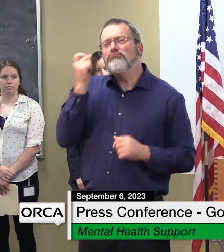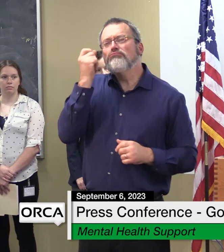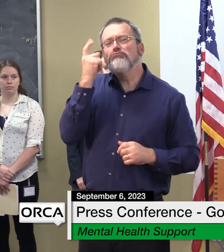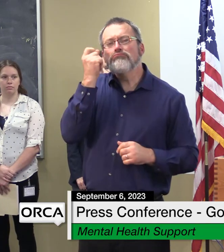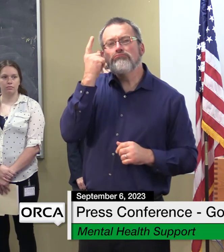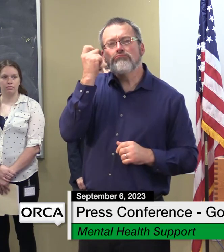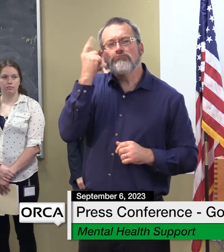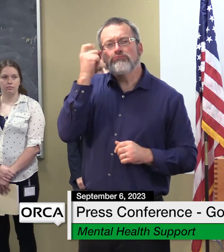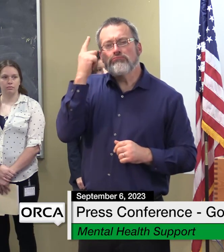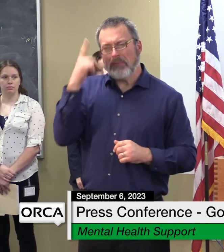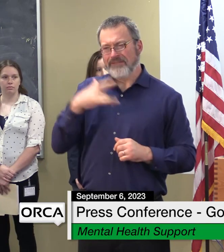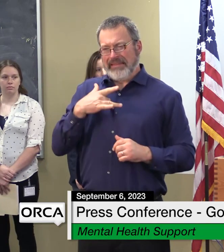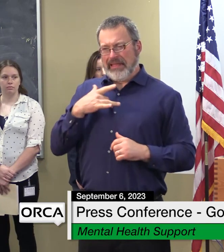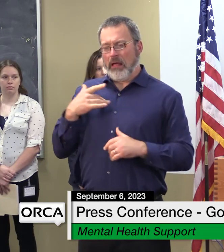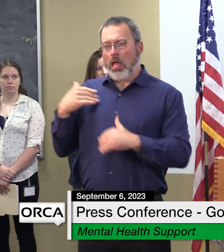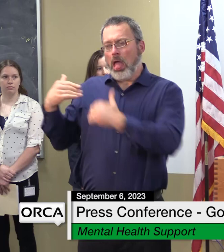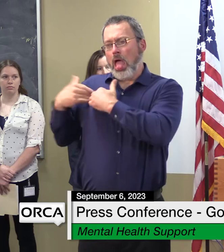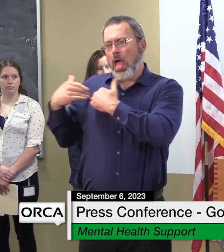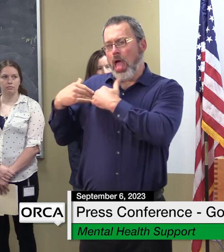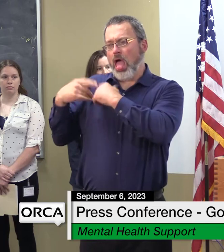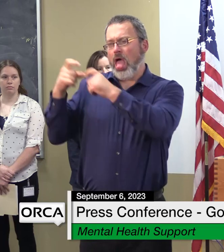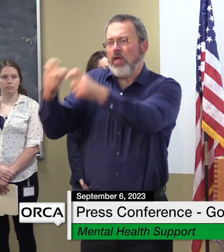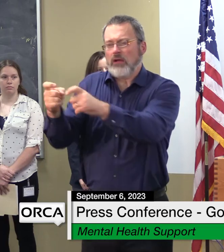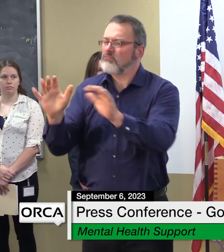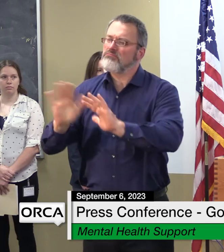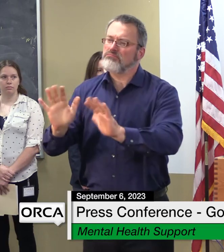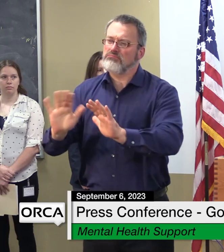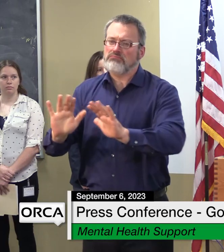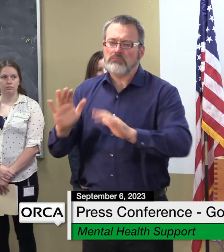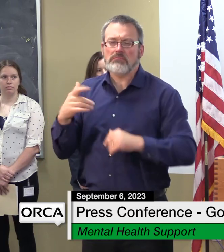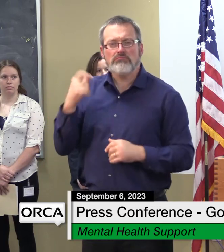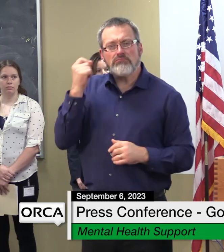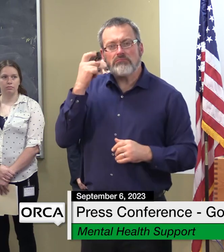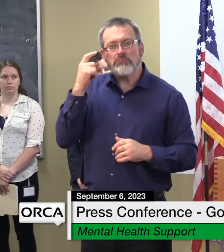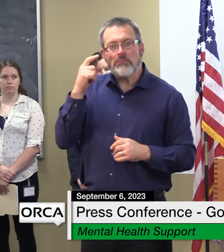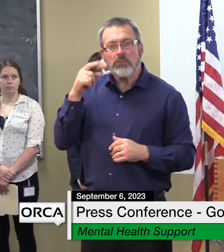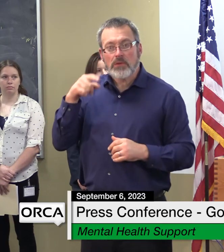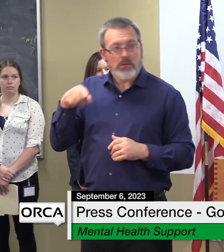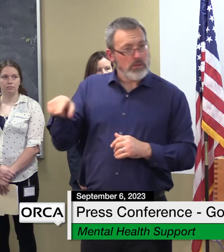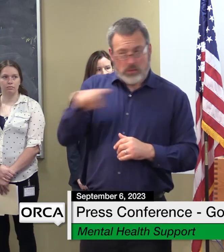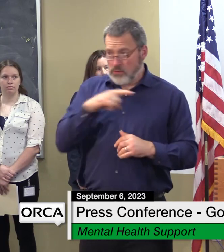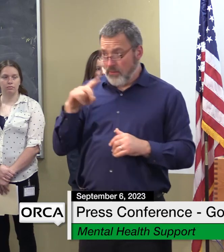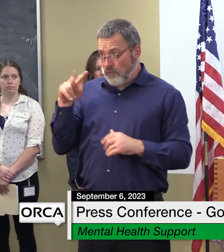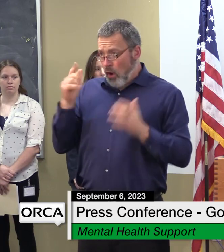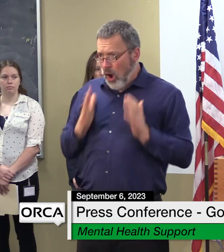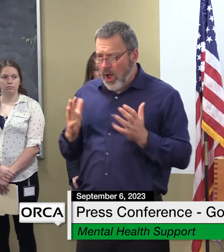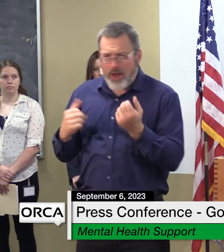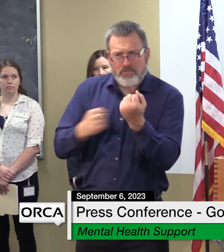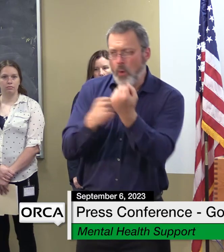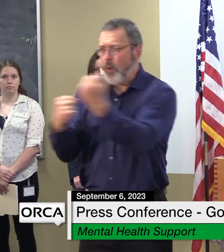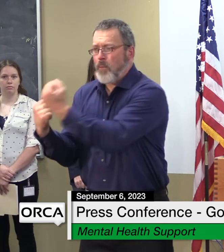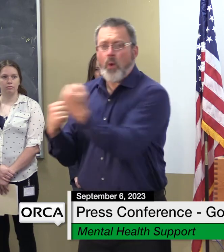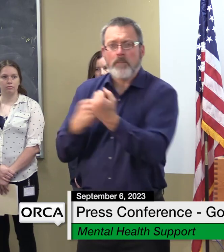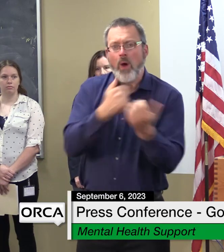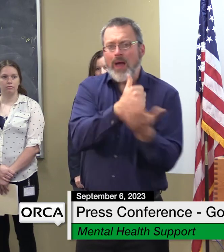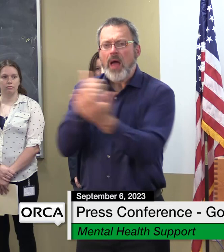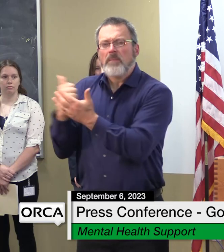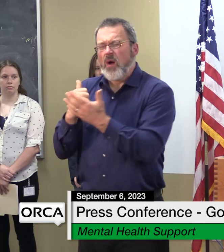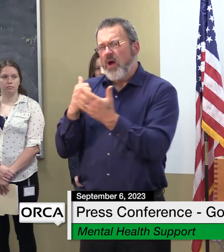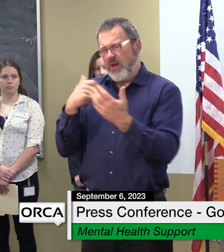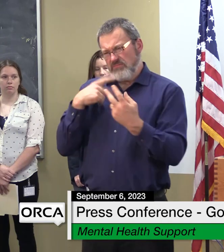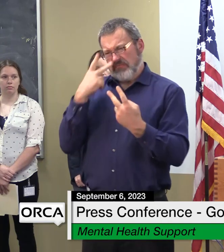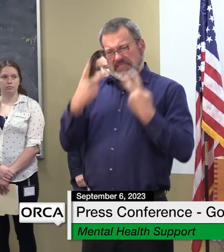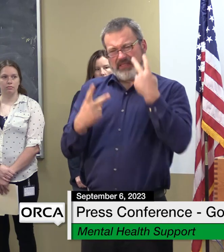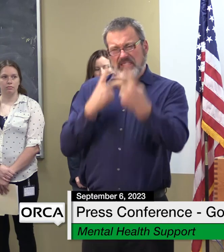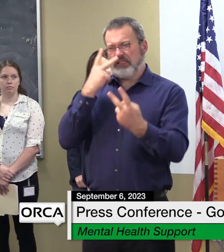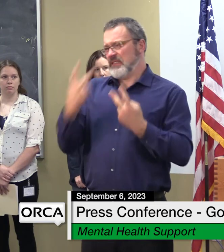burden. We also know Vermonters want to help each other out. They've proven it time and time again. I've